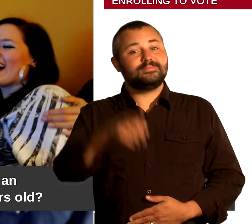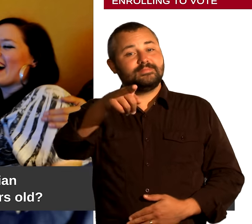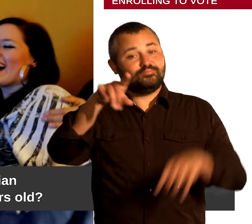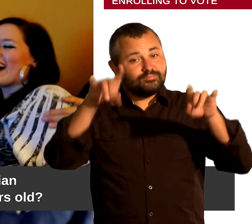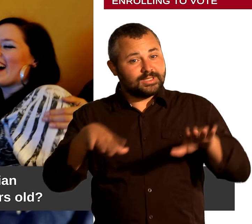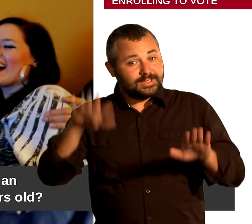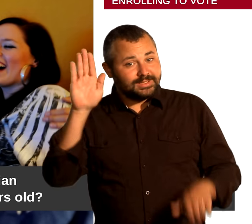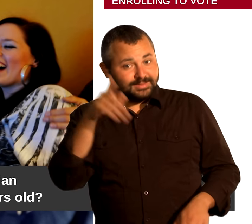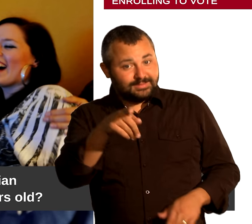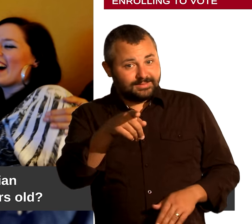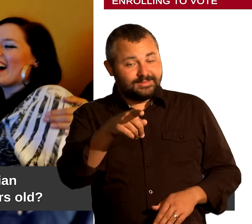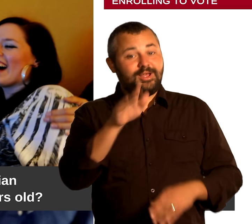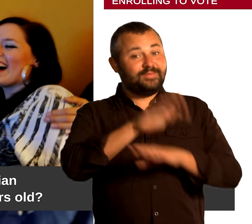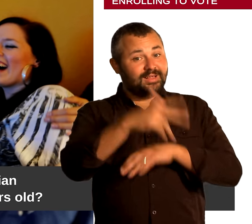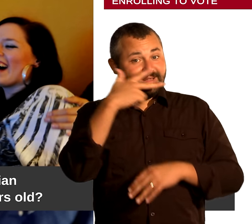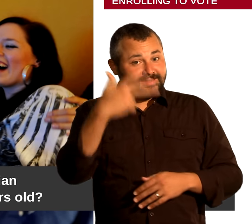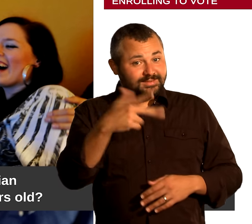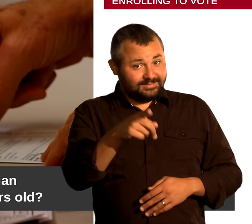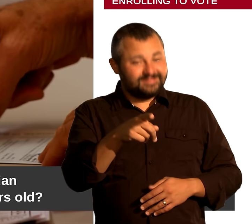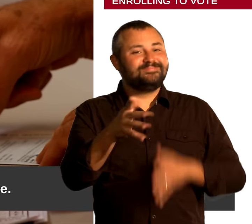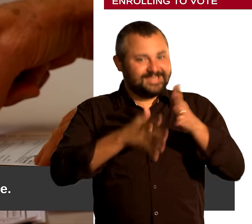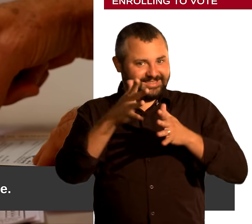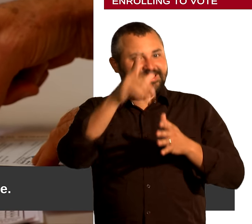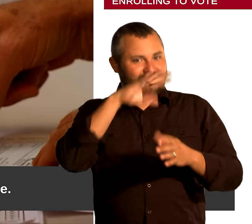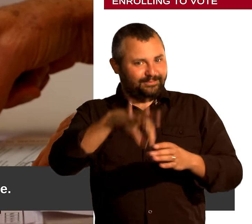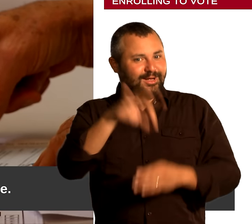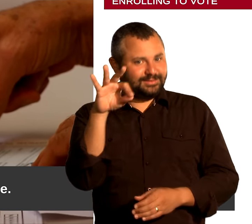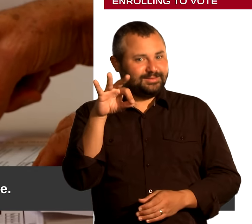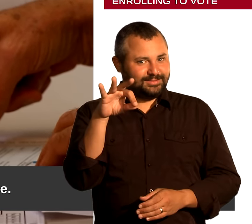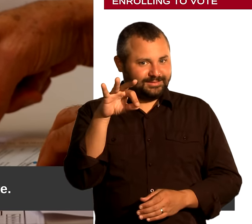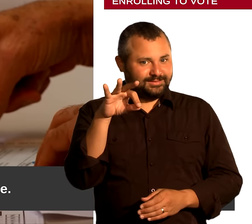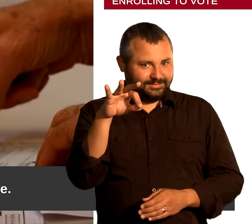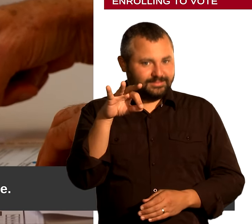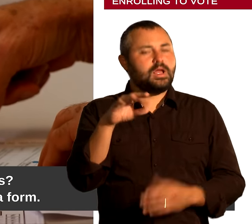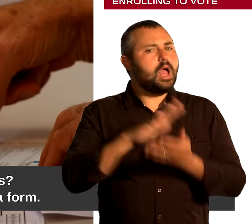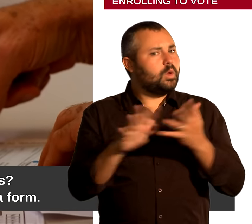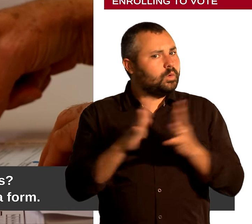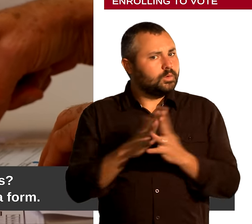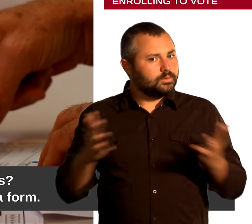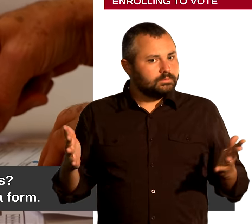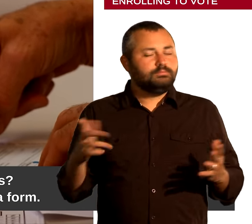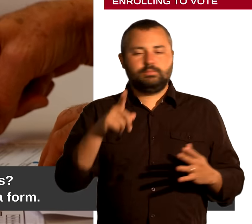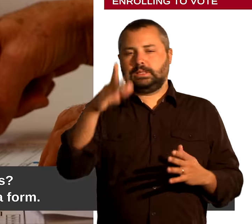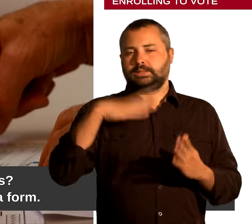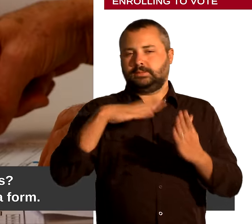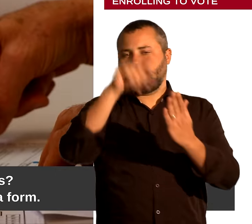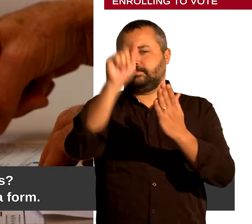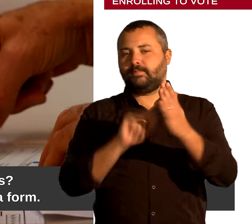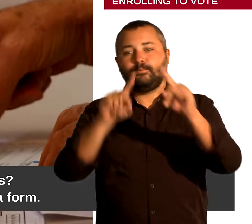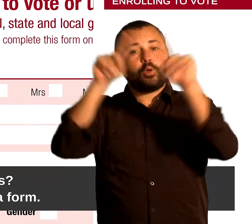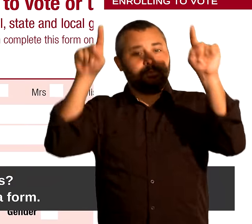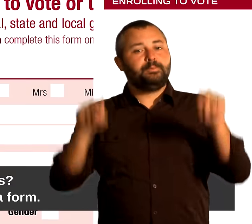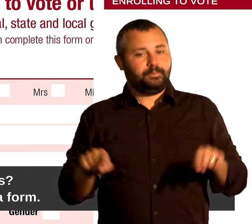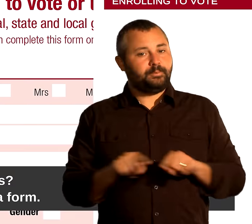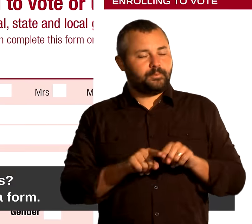Are you an Australian citizen and over 18 years old? If yes, you can vote. How do you do this? You'll need to fill in a